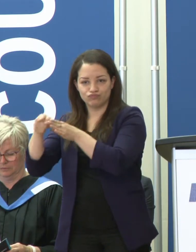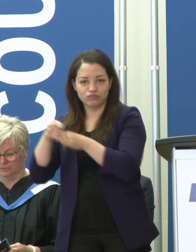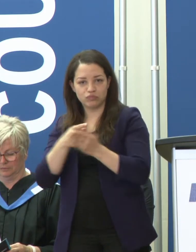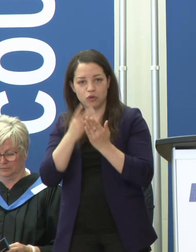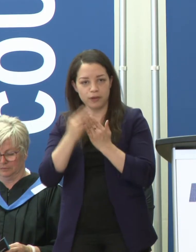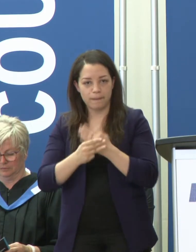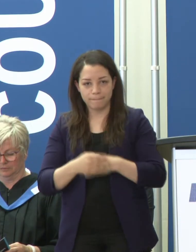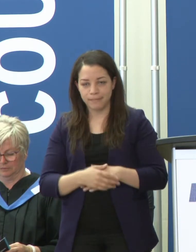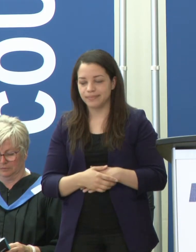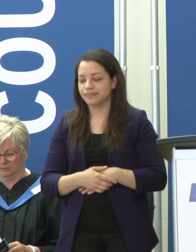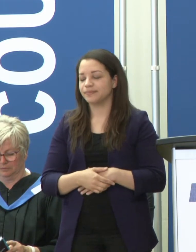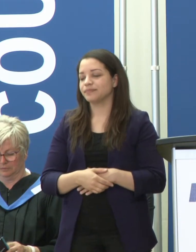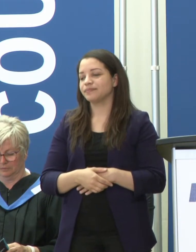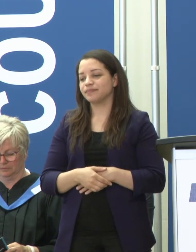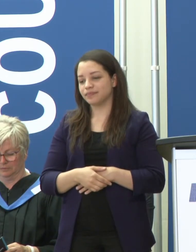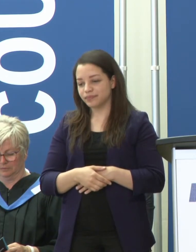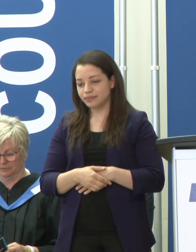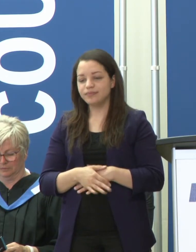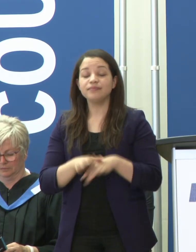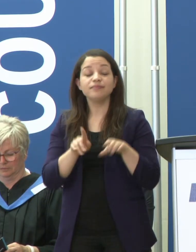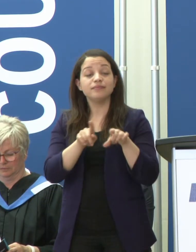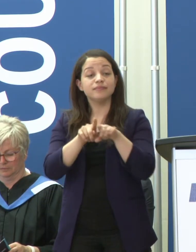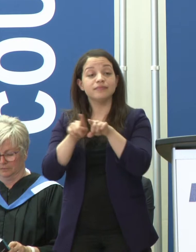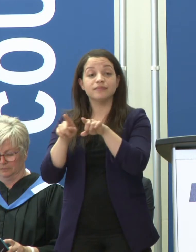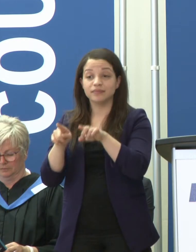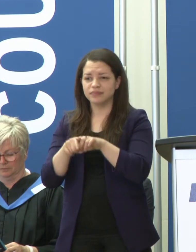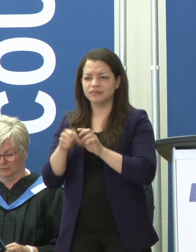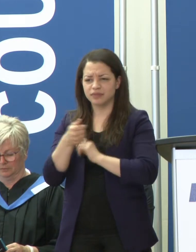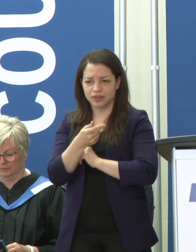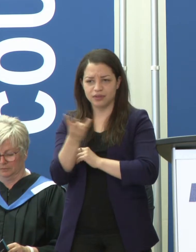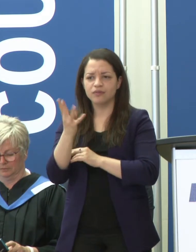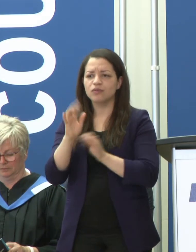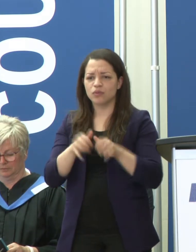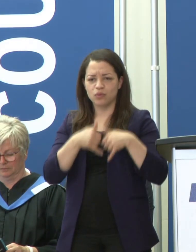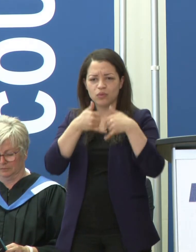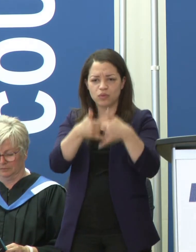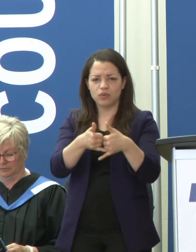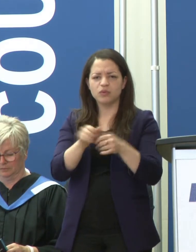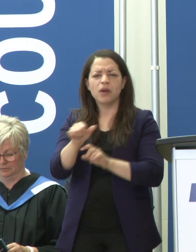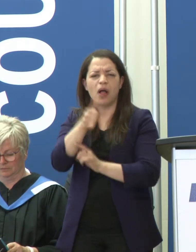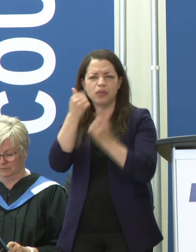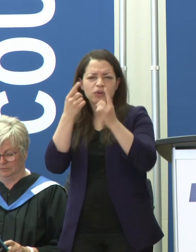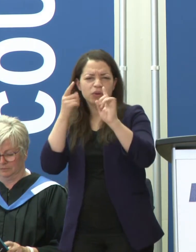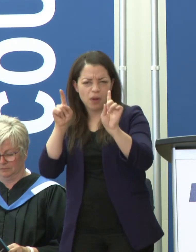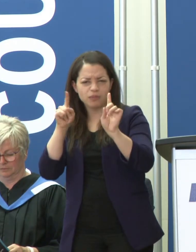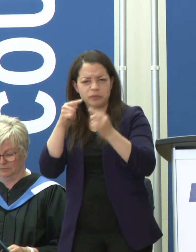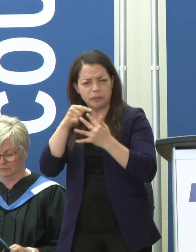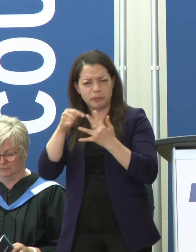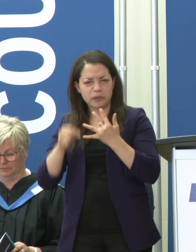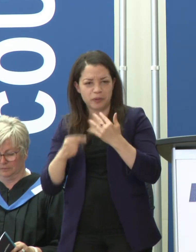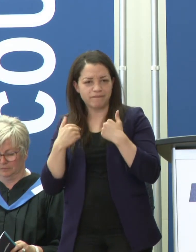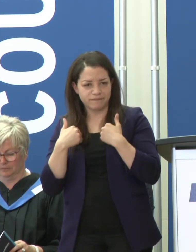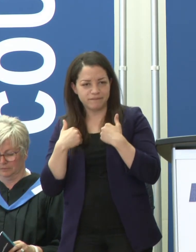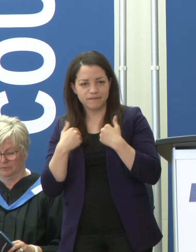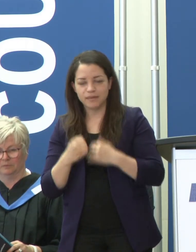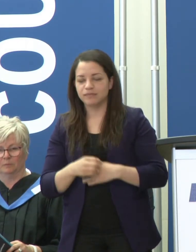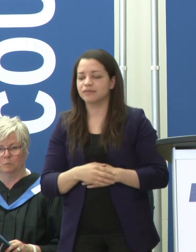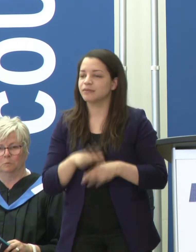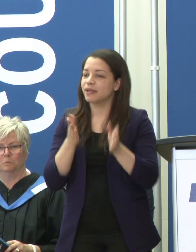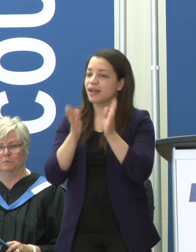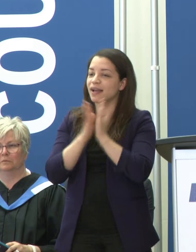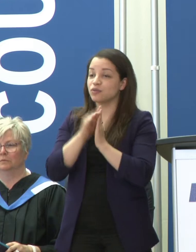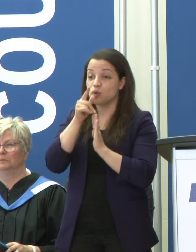programs. We also presented several awards for other accomplishments by graduating students. I would ask that